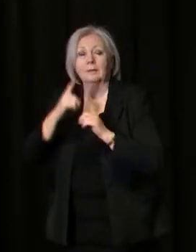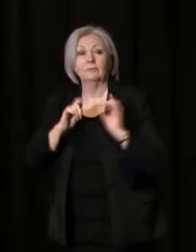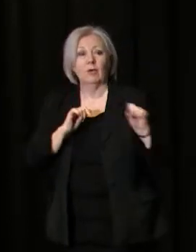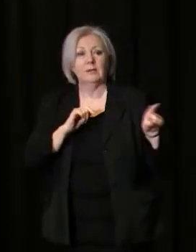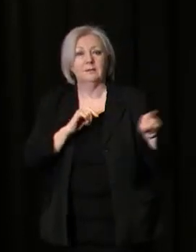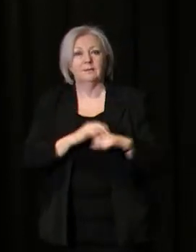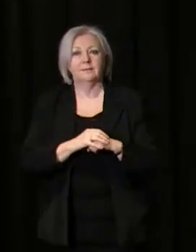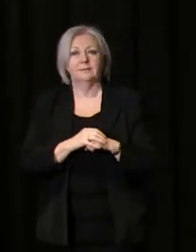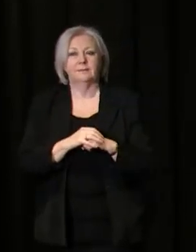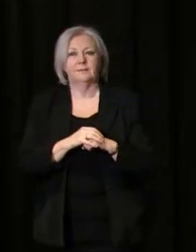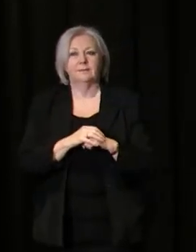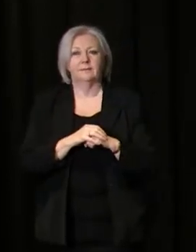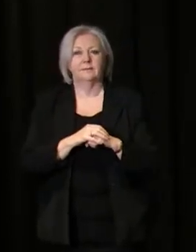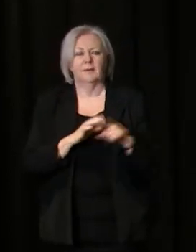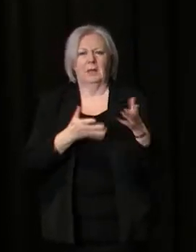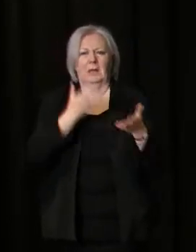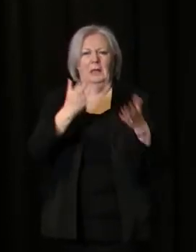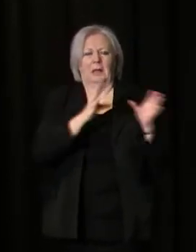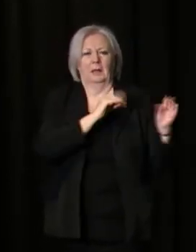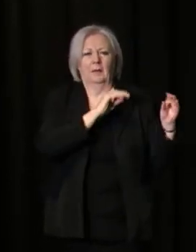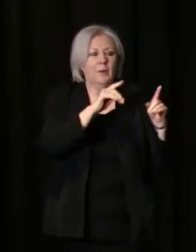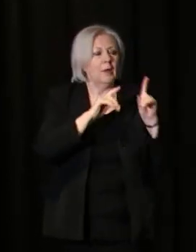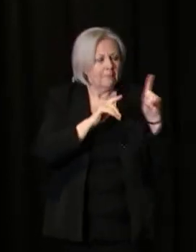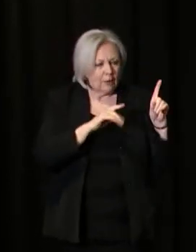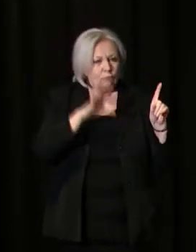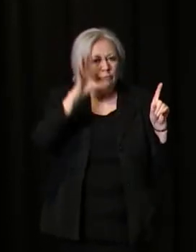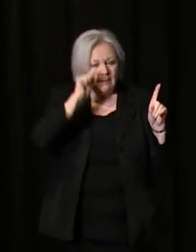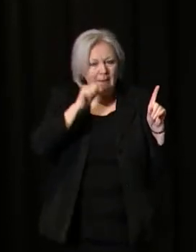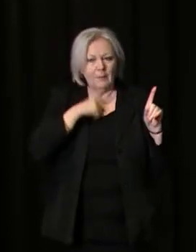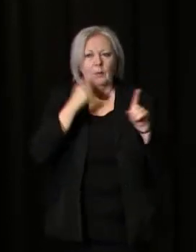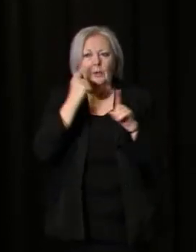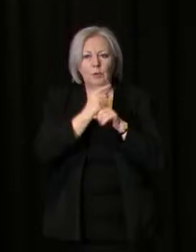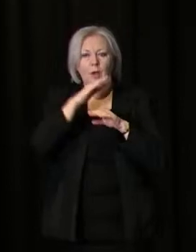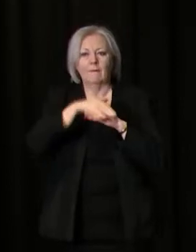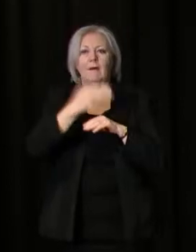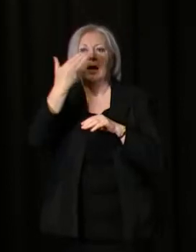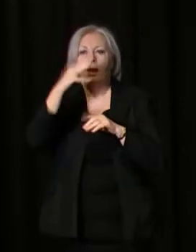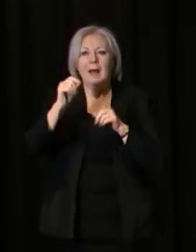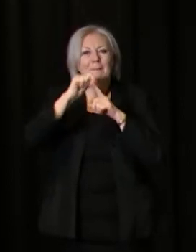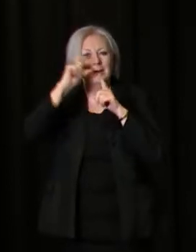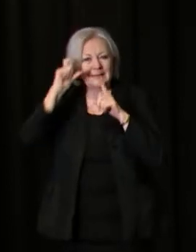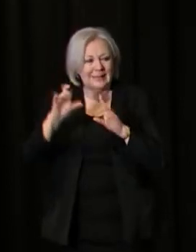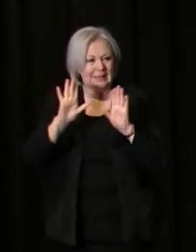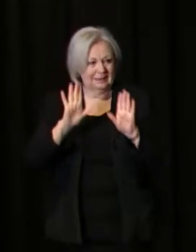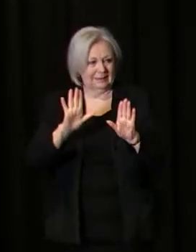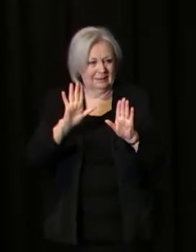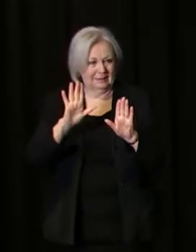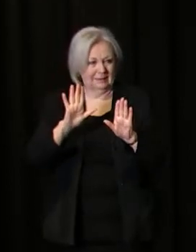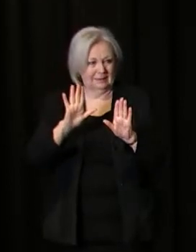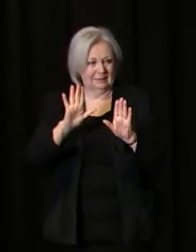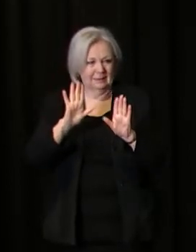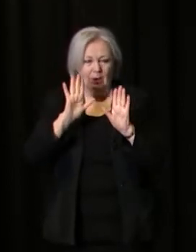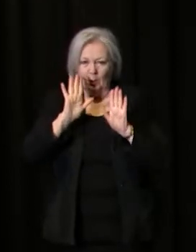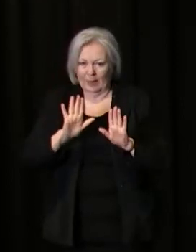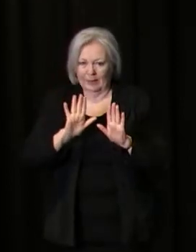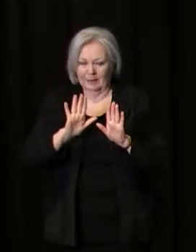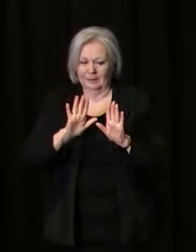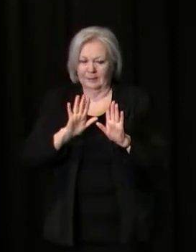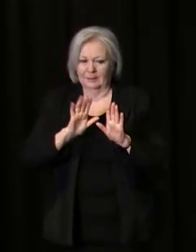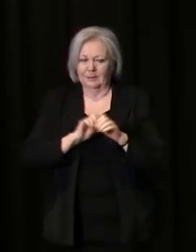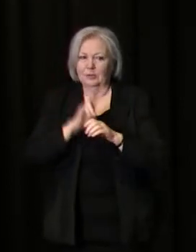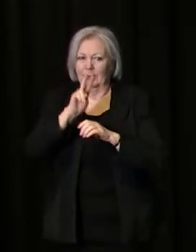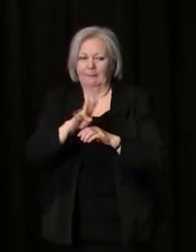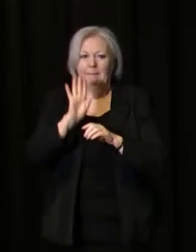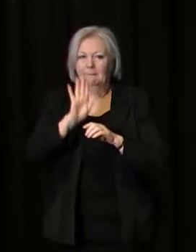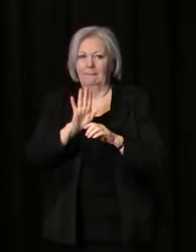the outcome. But bearing in mind that we're talking 90% plus of the Victorian population, and in some areas, well